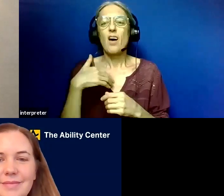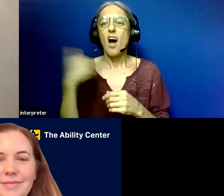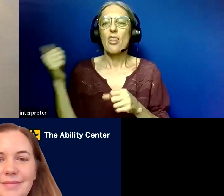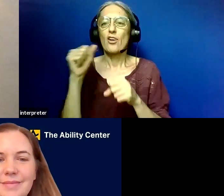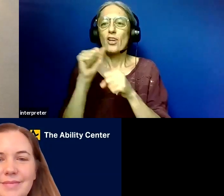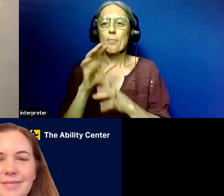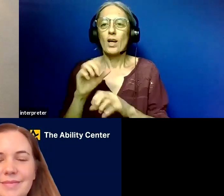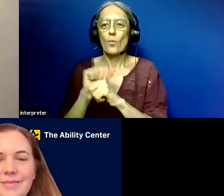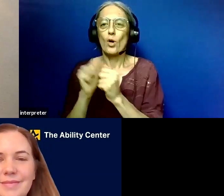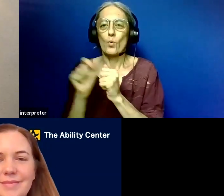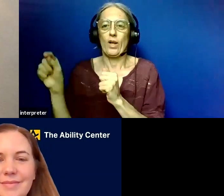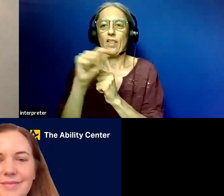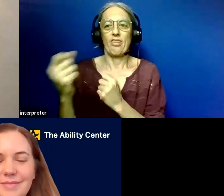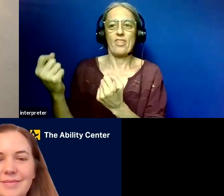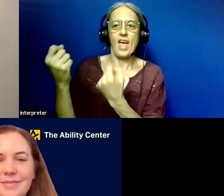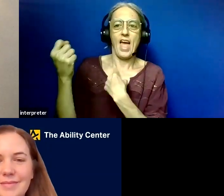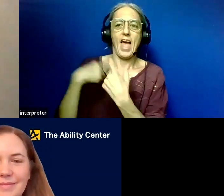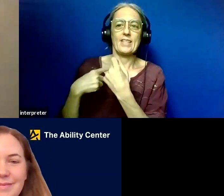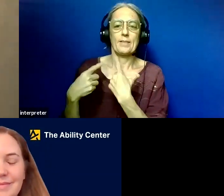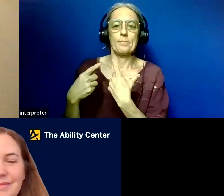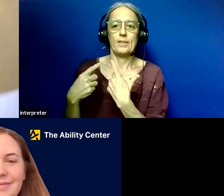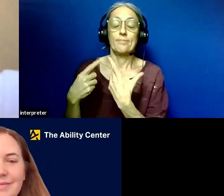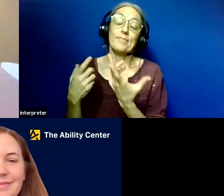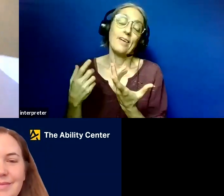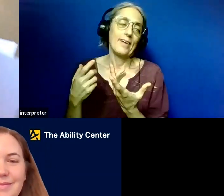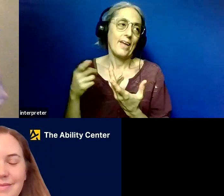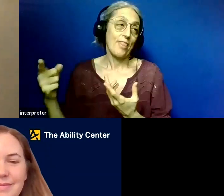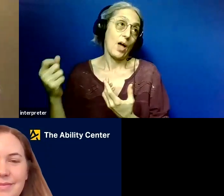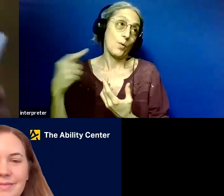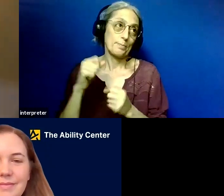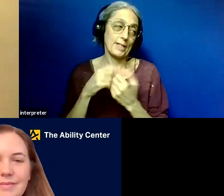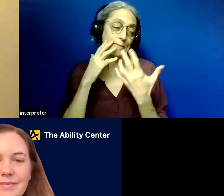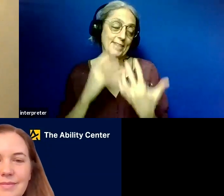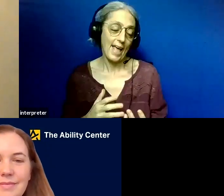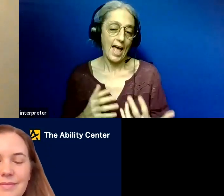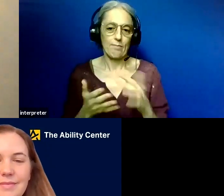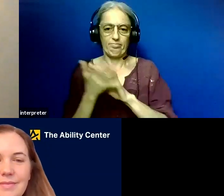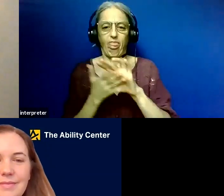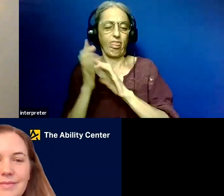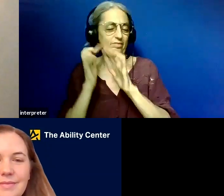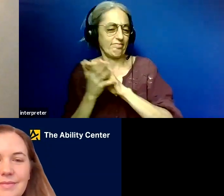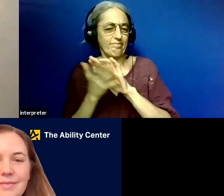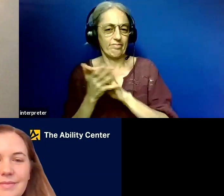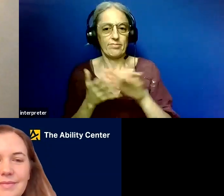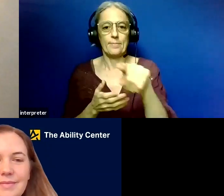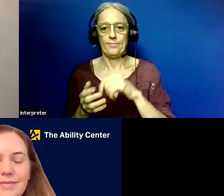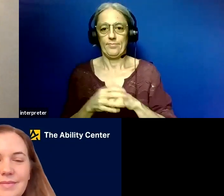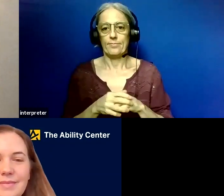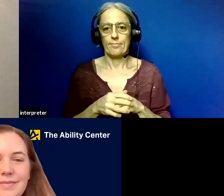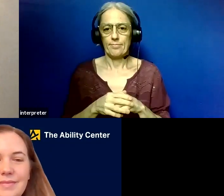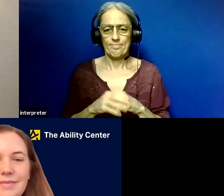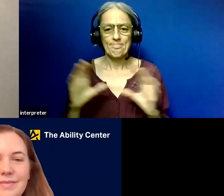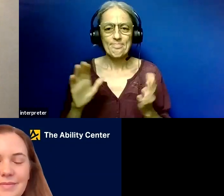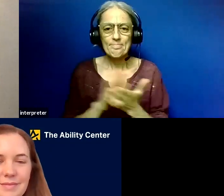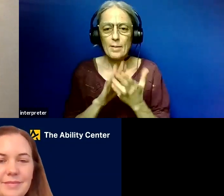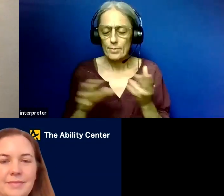employees, and it just kind of makes me sad. They would say to me, I'm trying to find